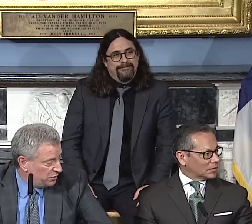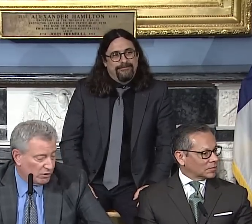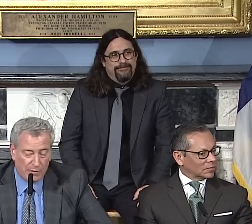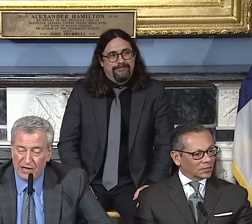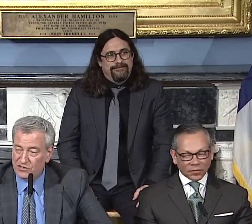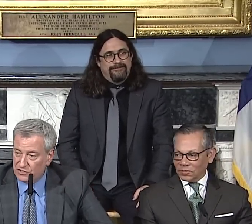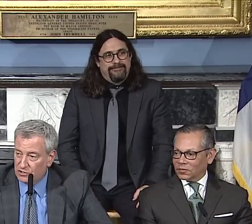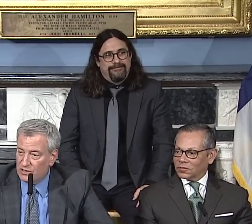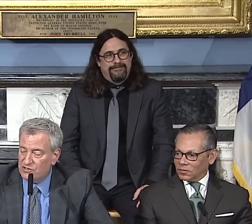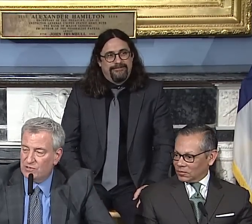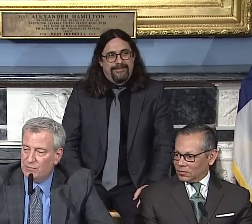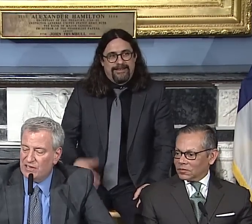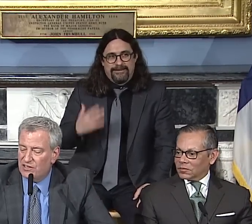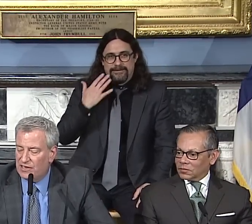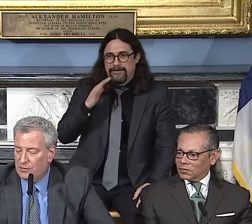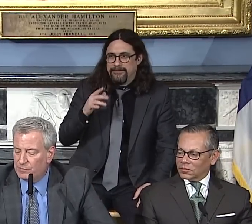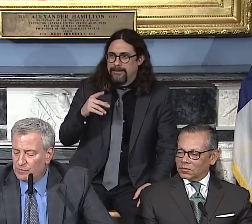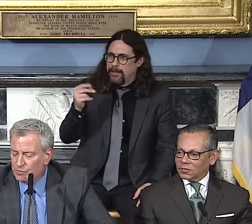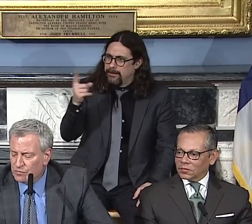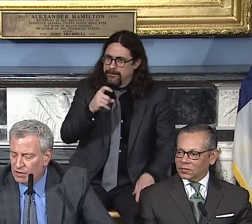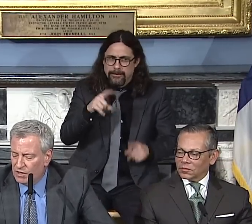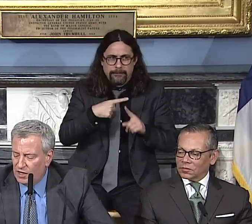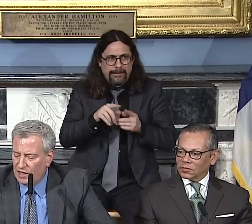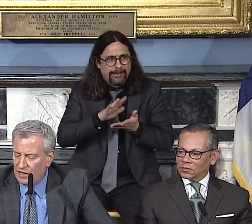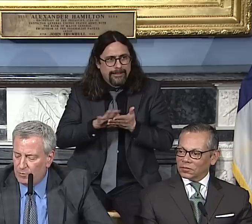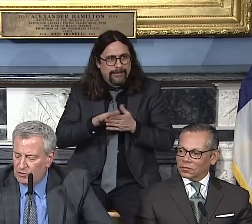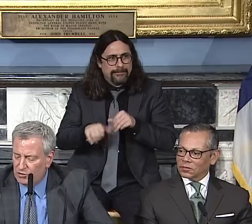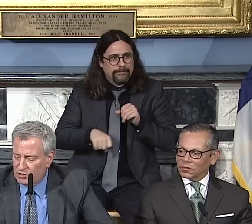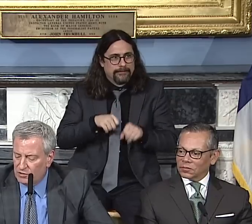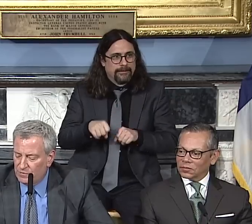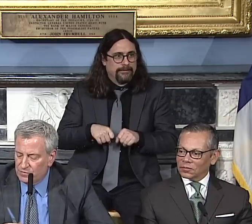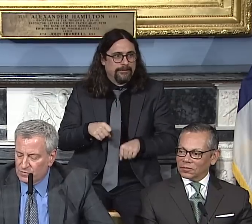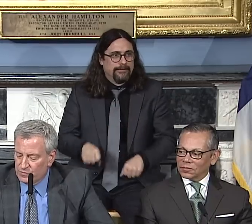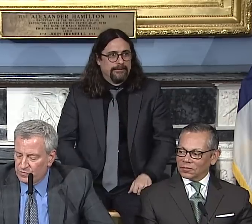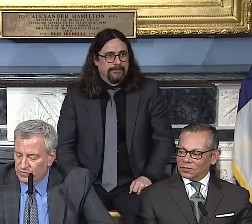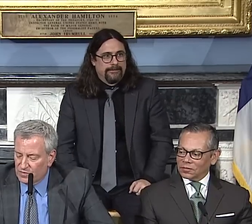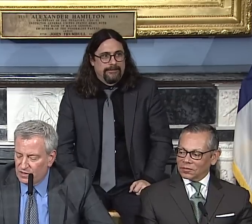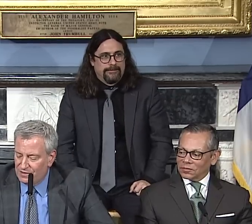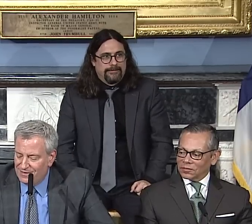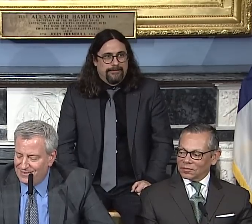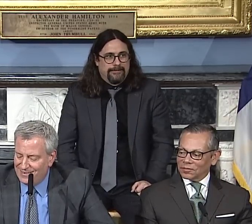knows. We will get back to it. It's a good question. We'll get back to you on that one. Look,